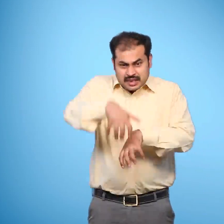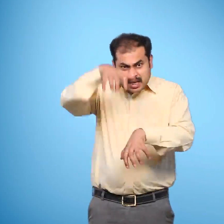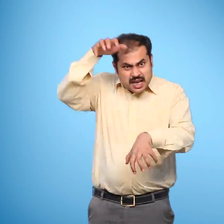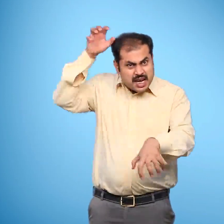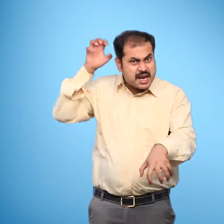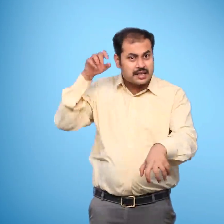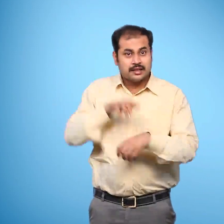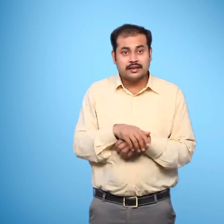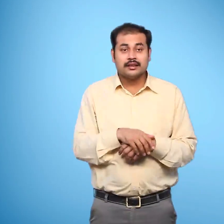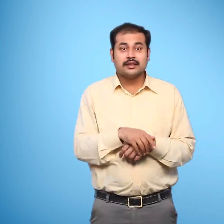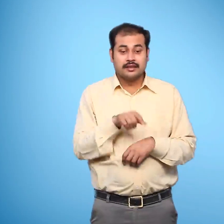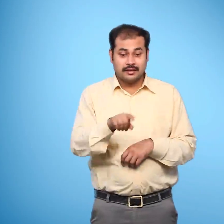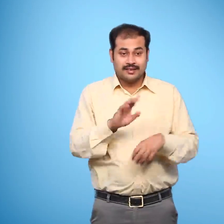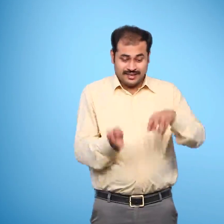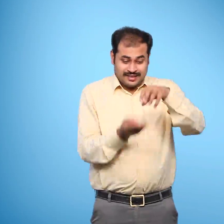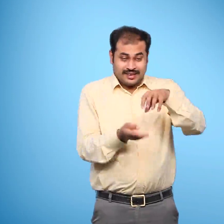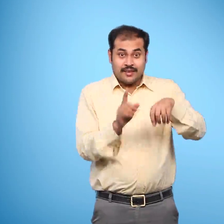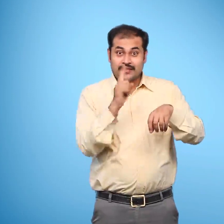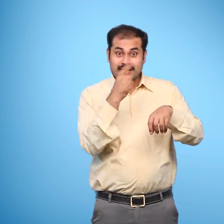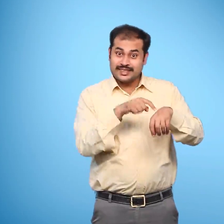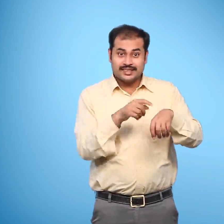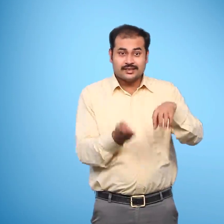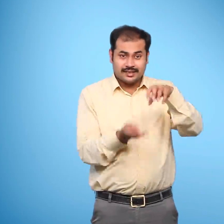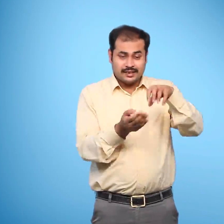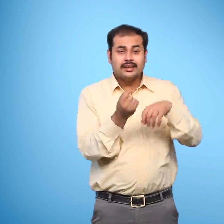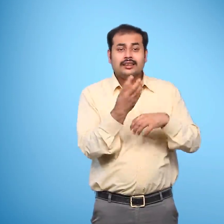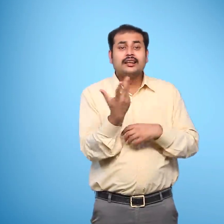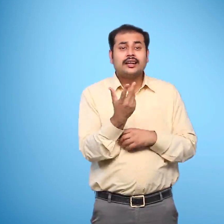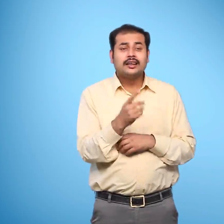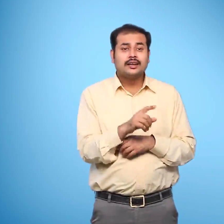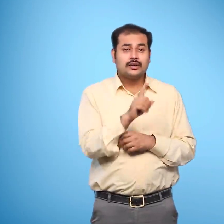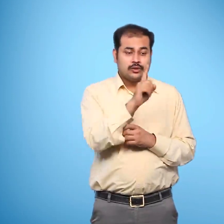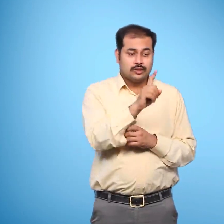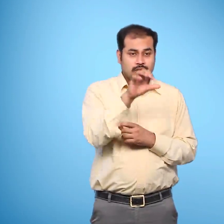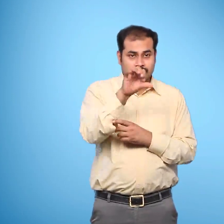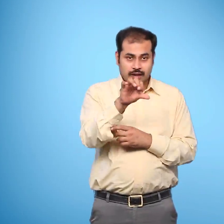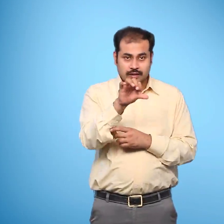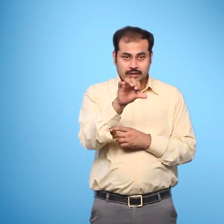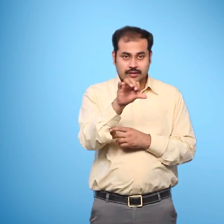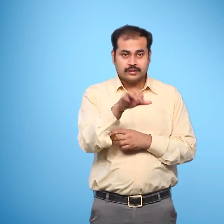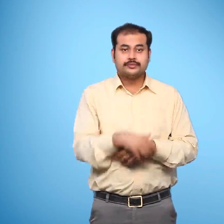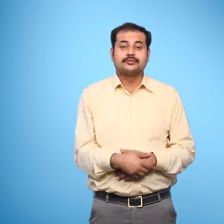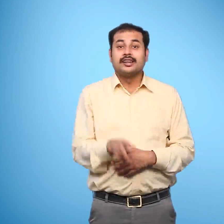Lion tossed the ball 19 times in first turn and 15 times in second turn.